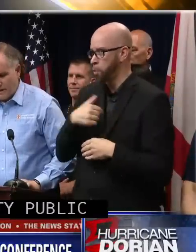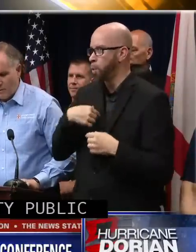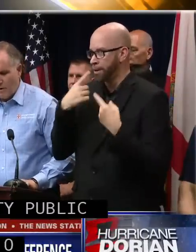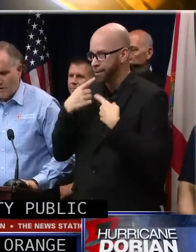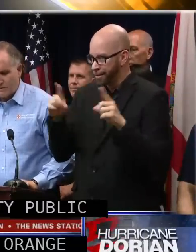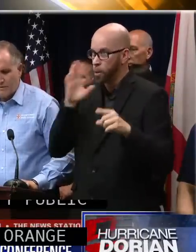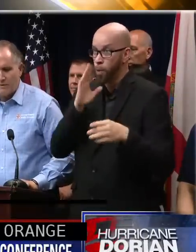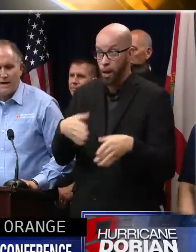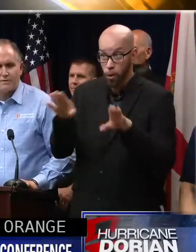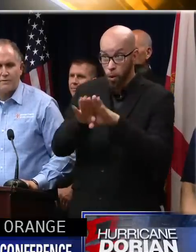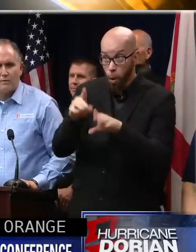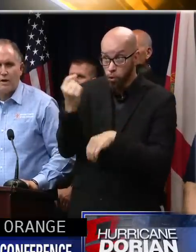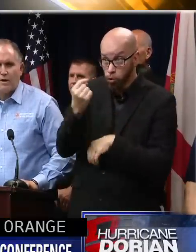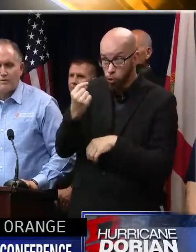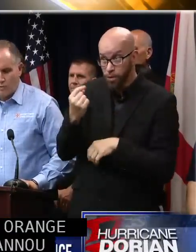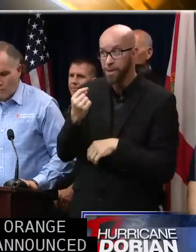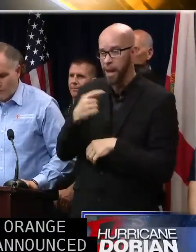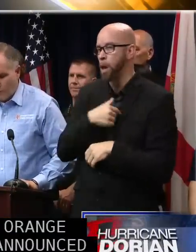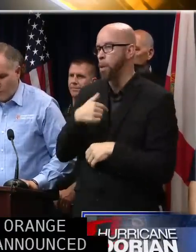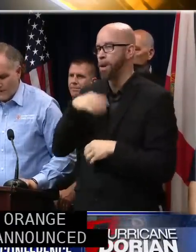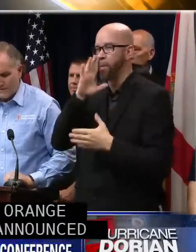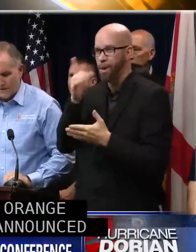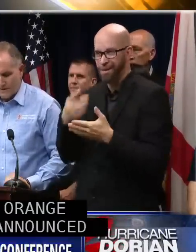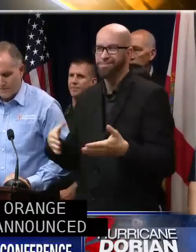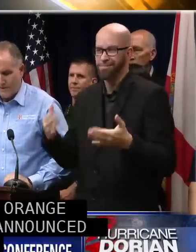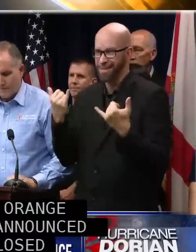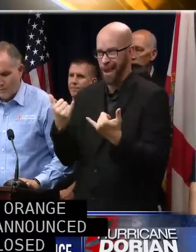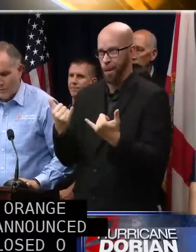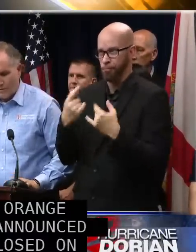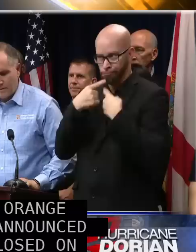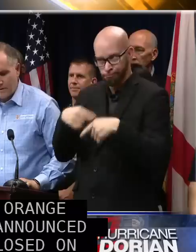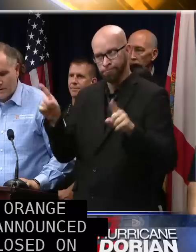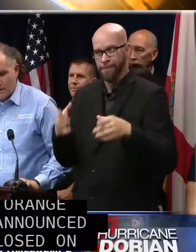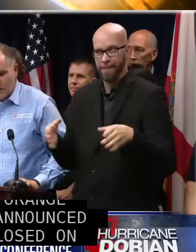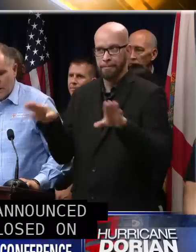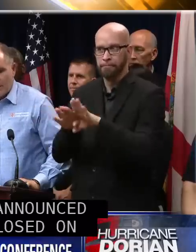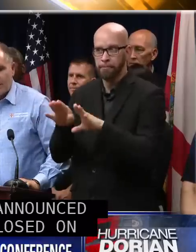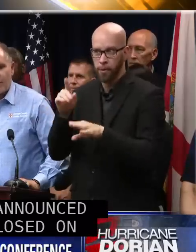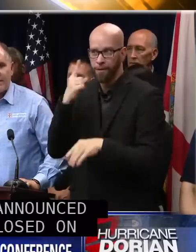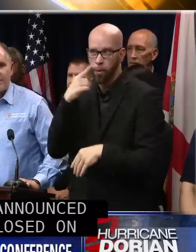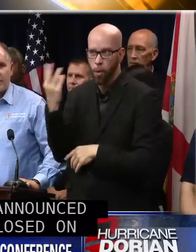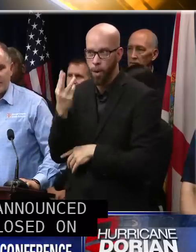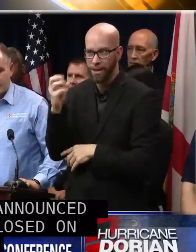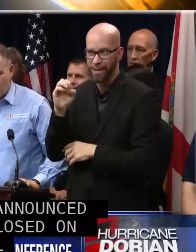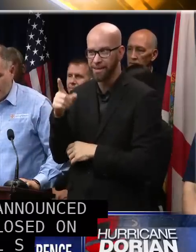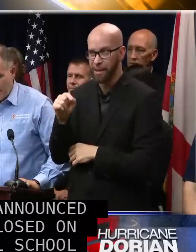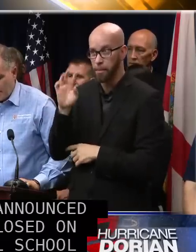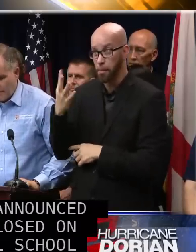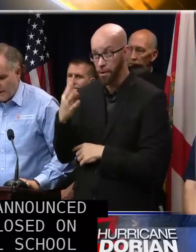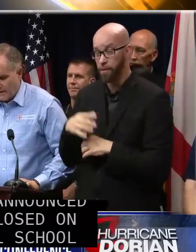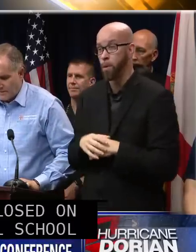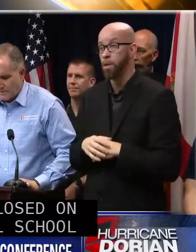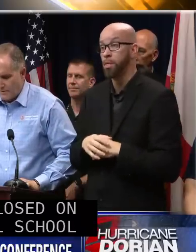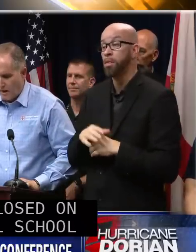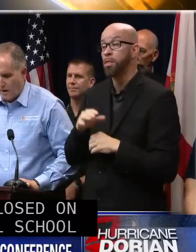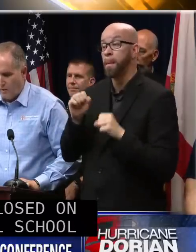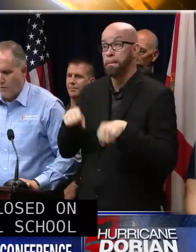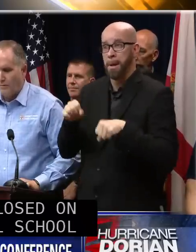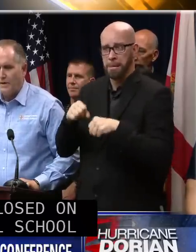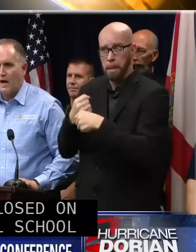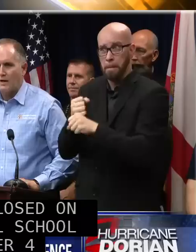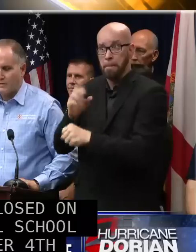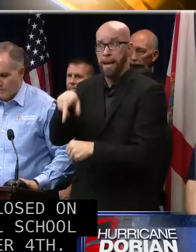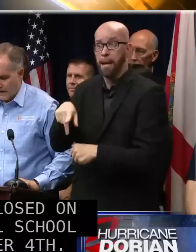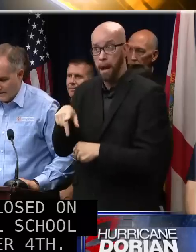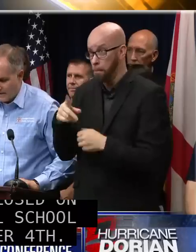Tuesday, we will also cancel school for Wednesday, September 4th. The predetermined school makeup days